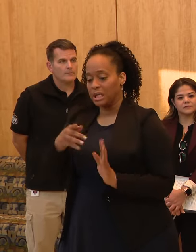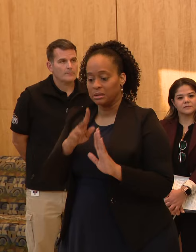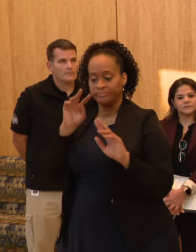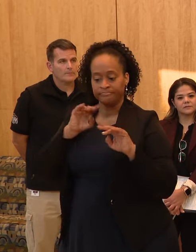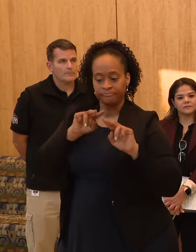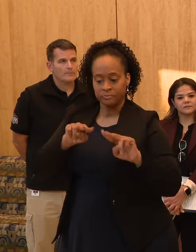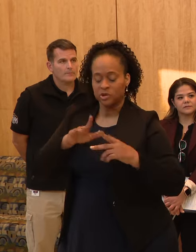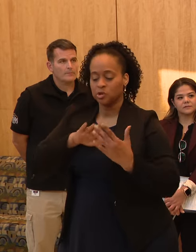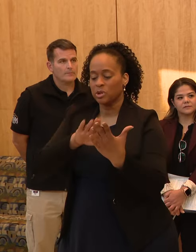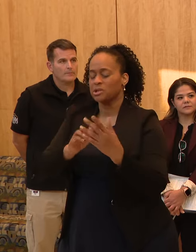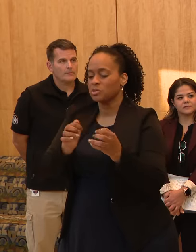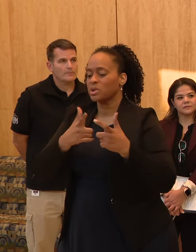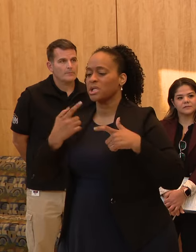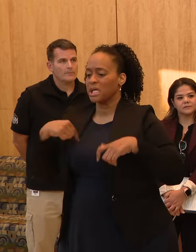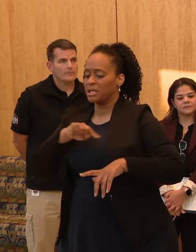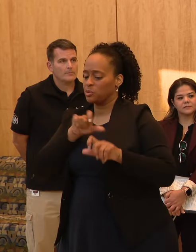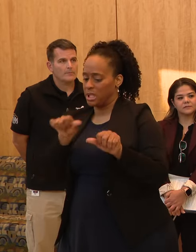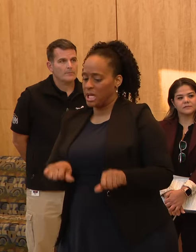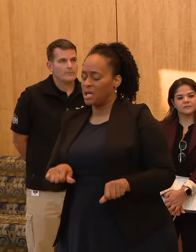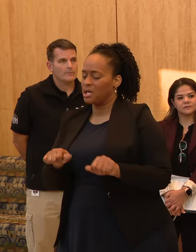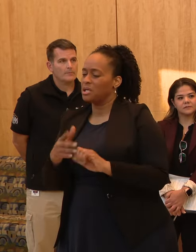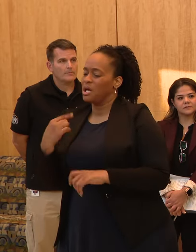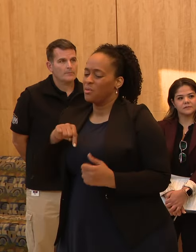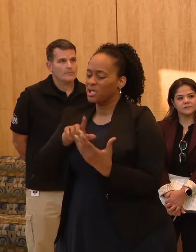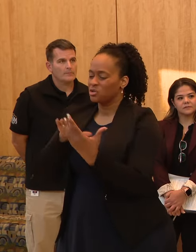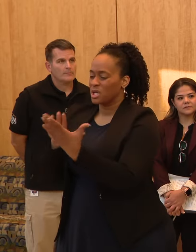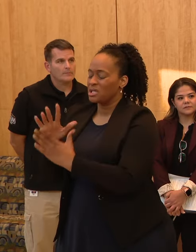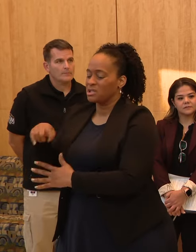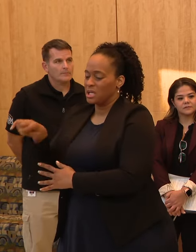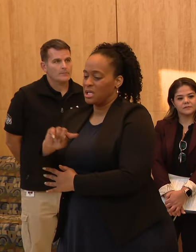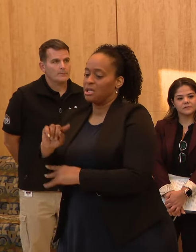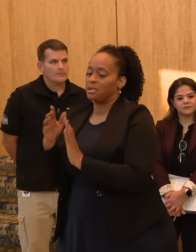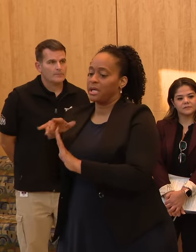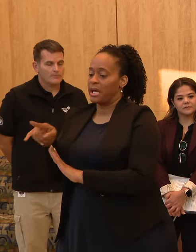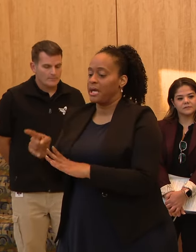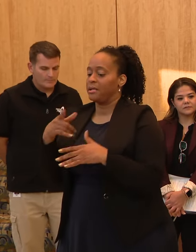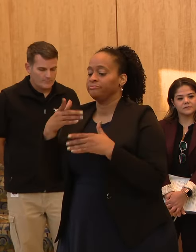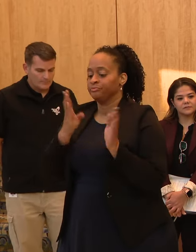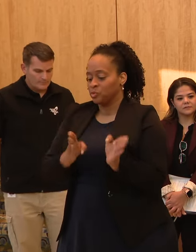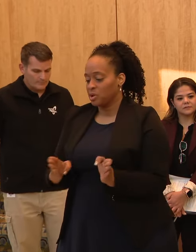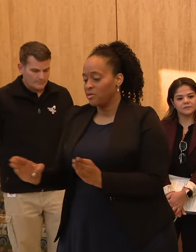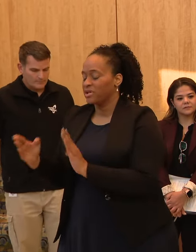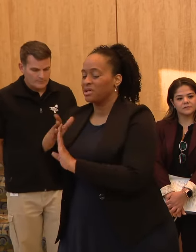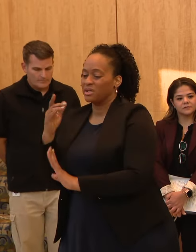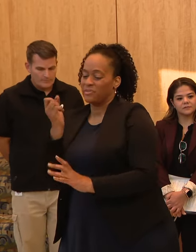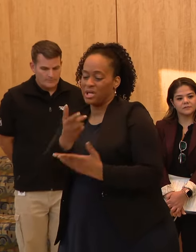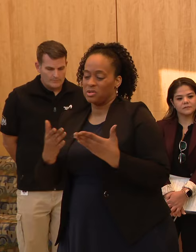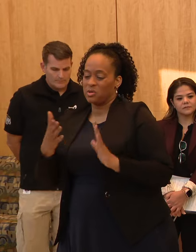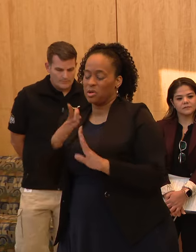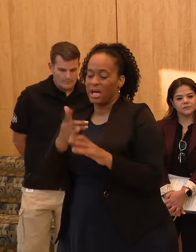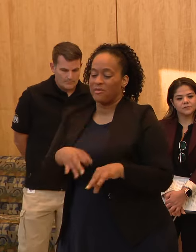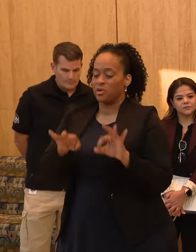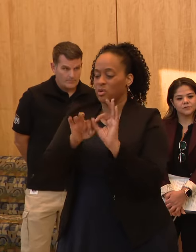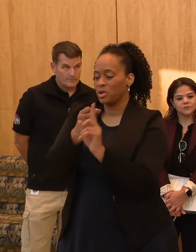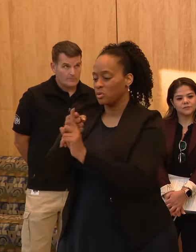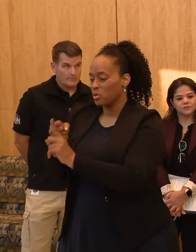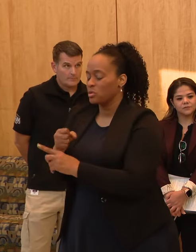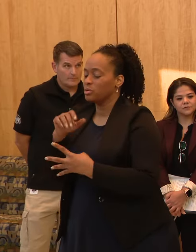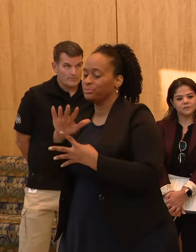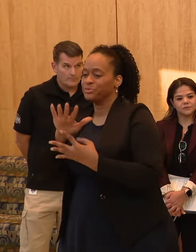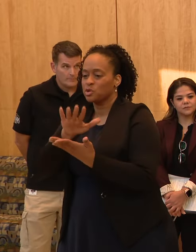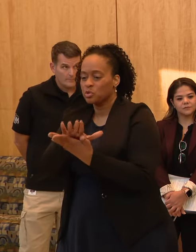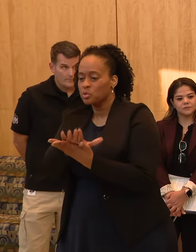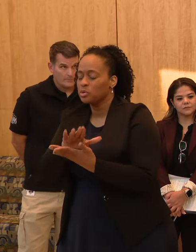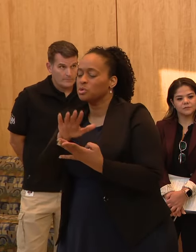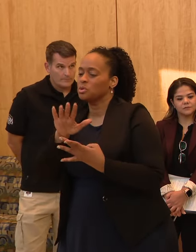can. We address those basically kind of in a triage order for us, things that are going to have critical impacts on other areas, schools,